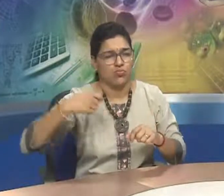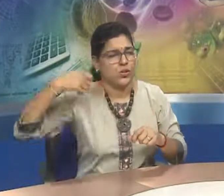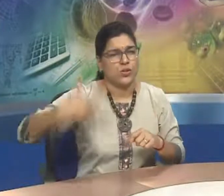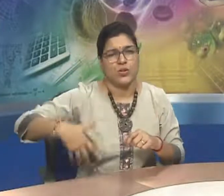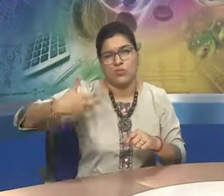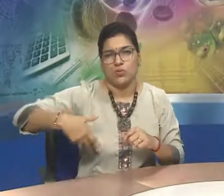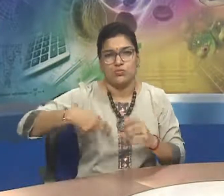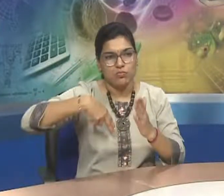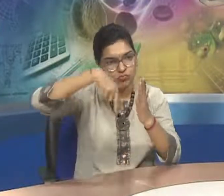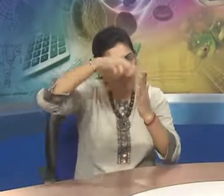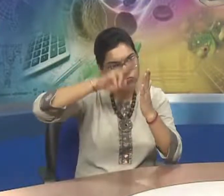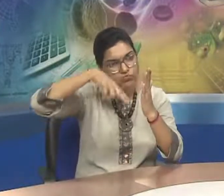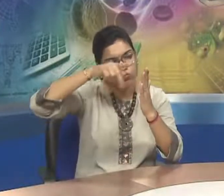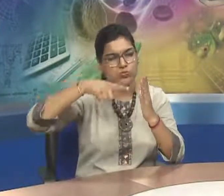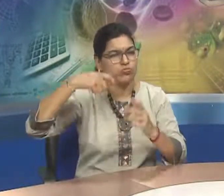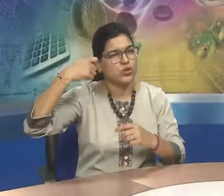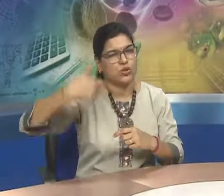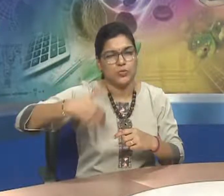Arbitrarily means